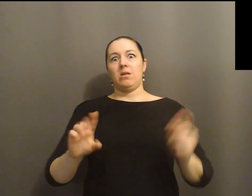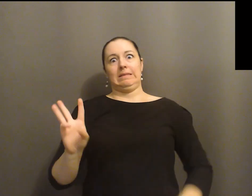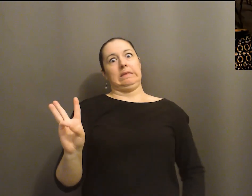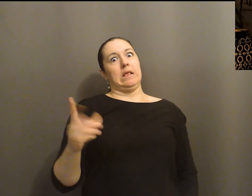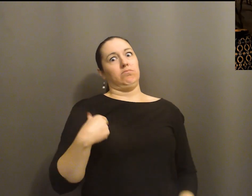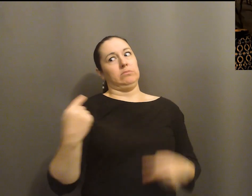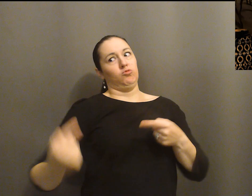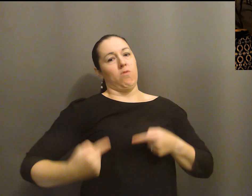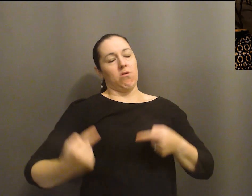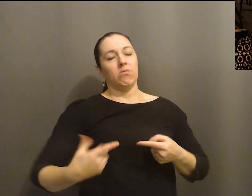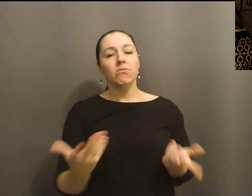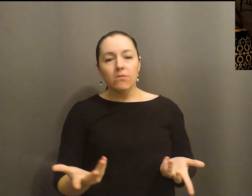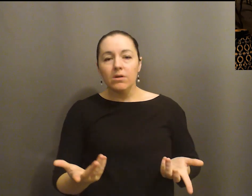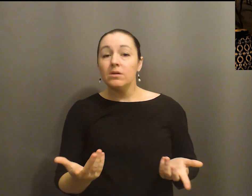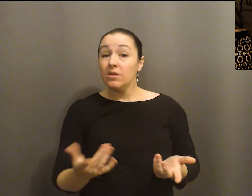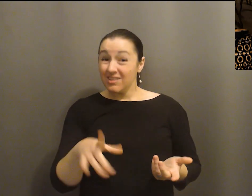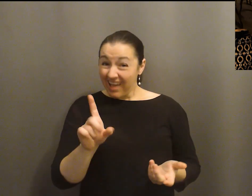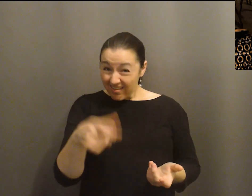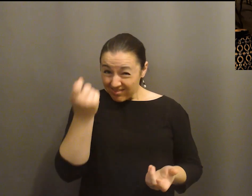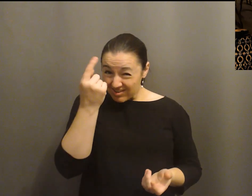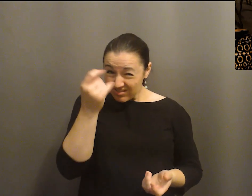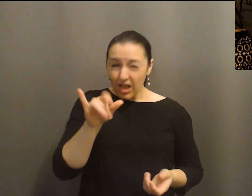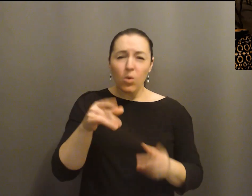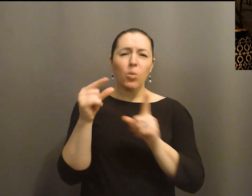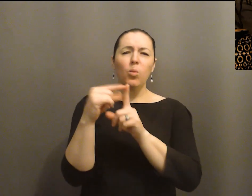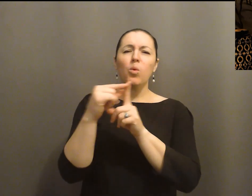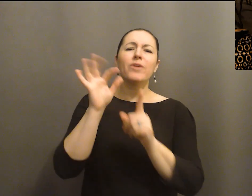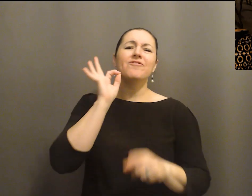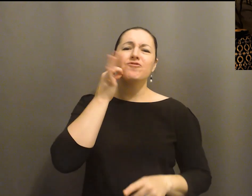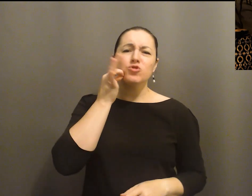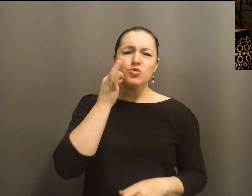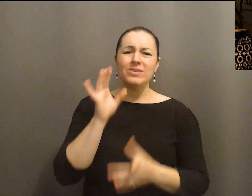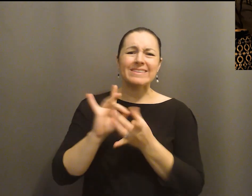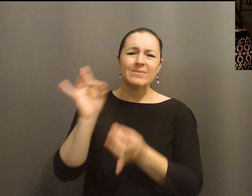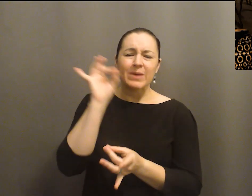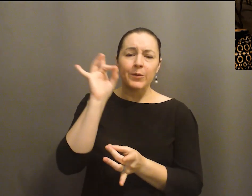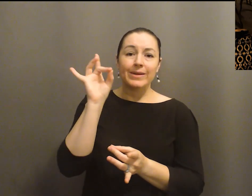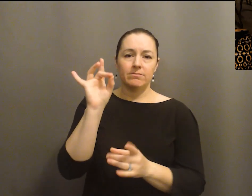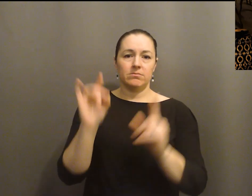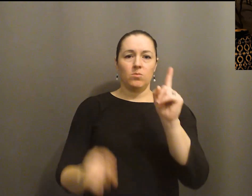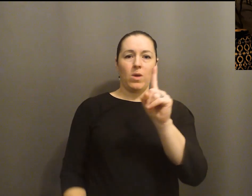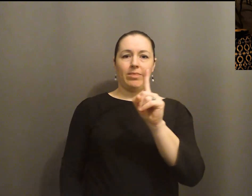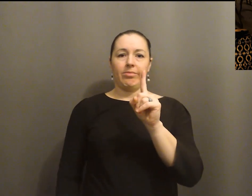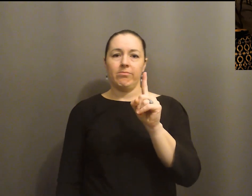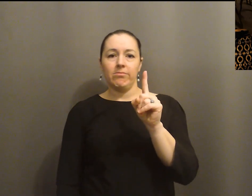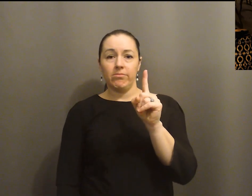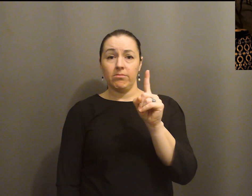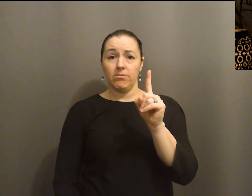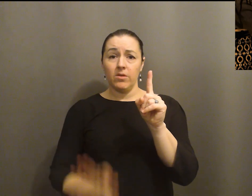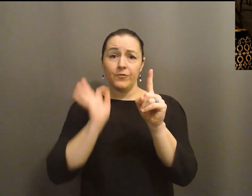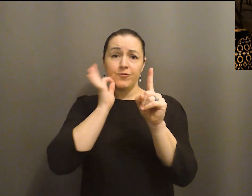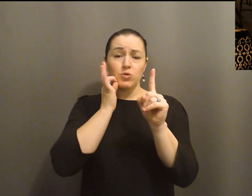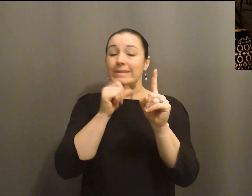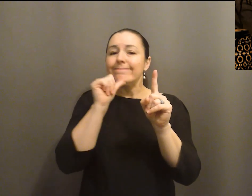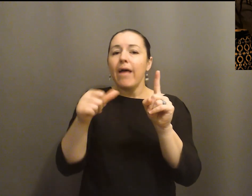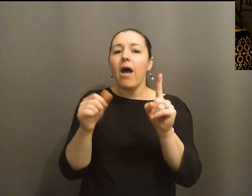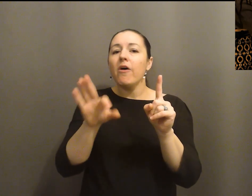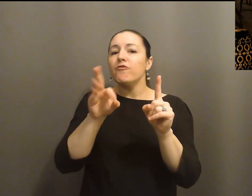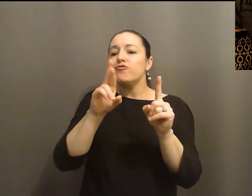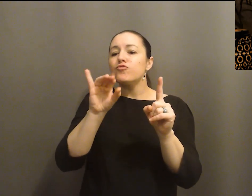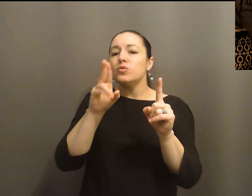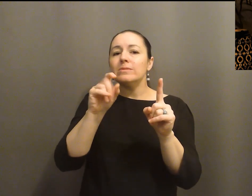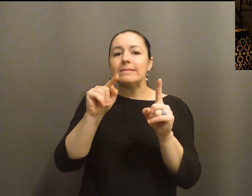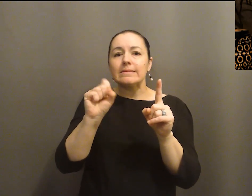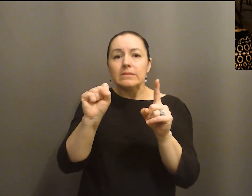other six But here's what You have to understand The word fruit here Fruit of the spirit Is singular It's not fruits of the spirit